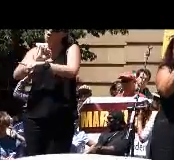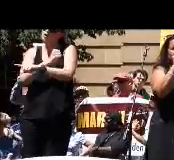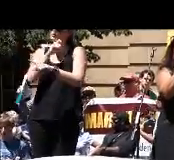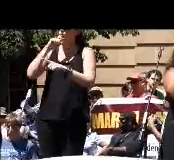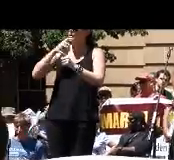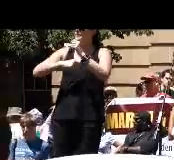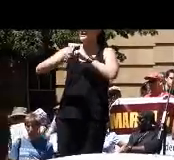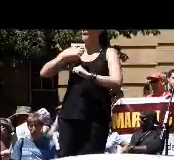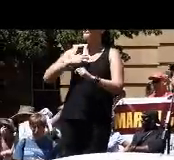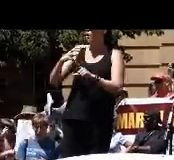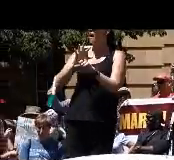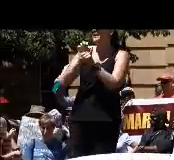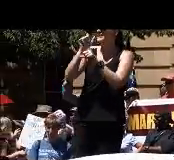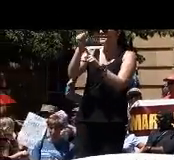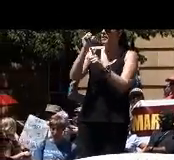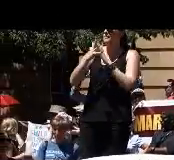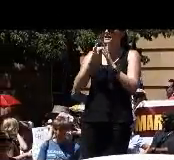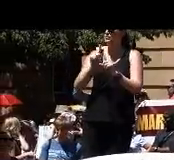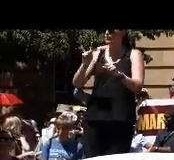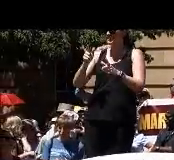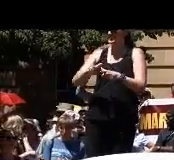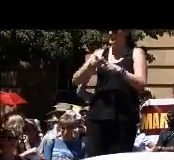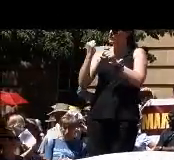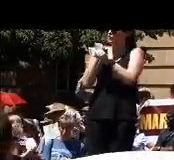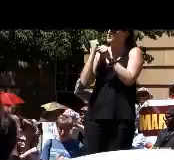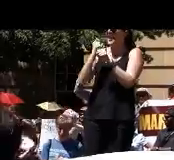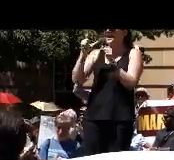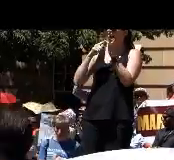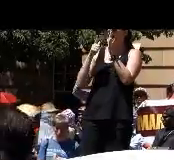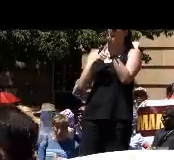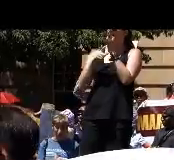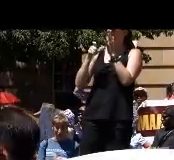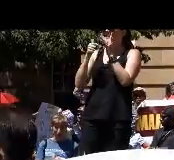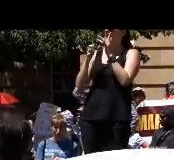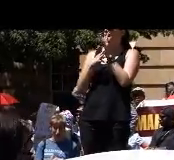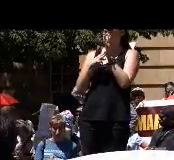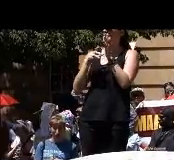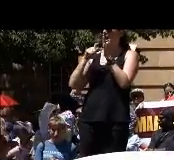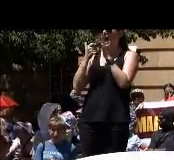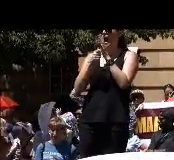it harder for corals to produce calcium carbonate, the building block of the reefs.